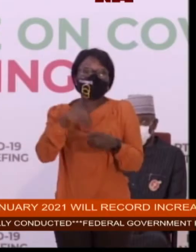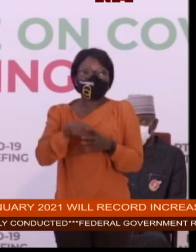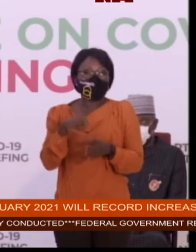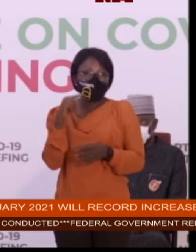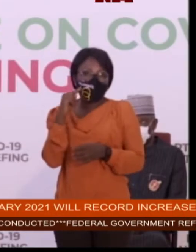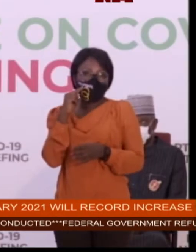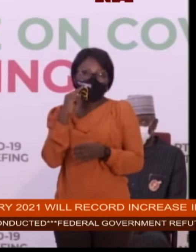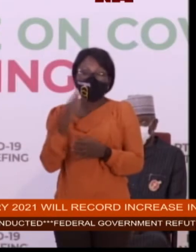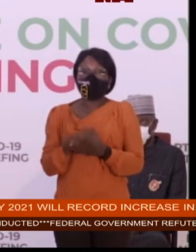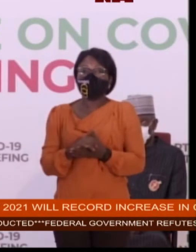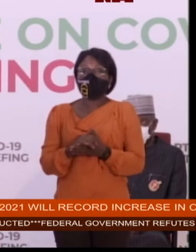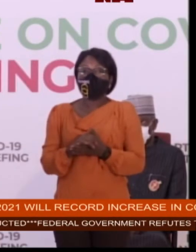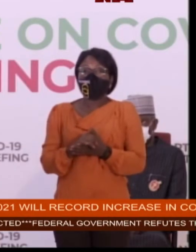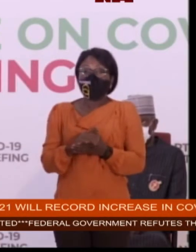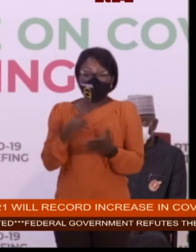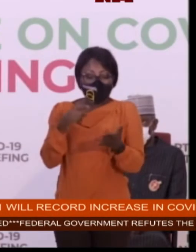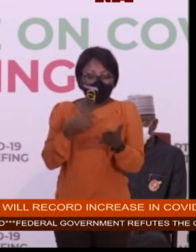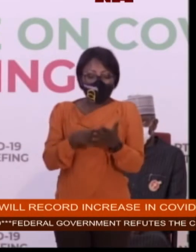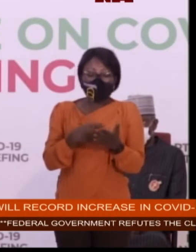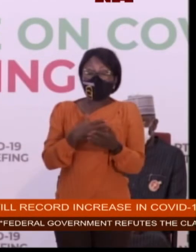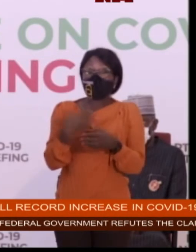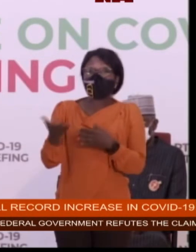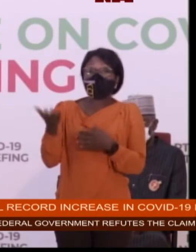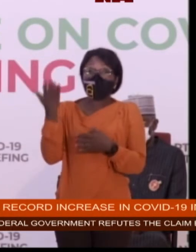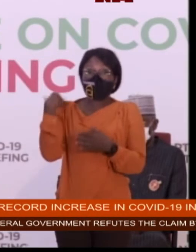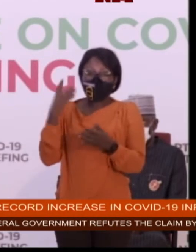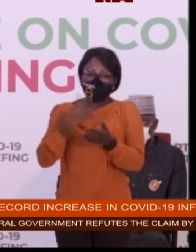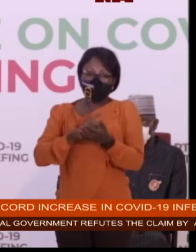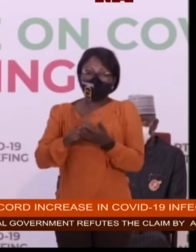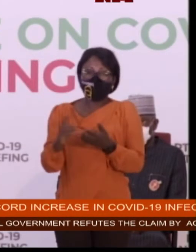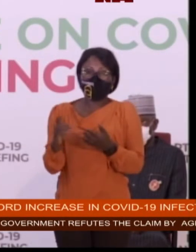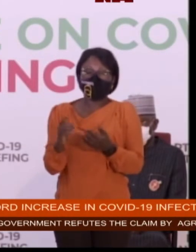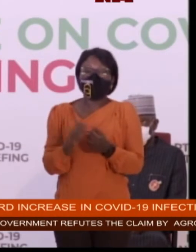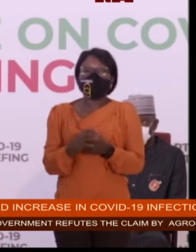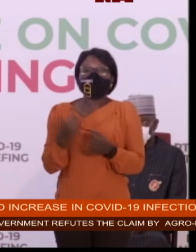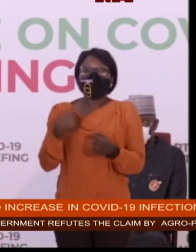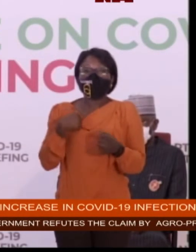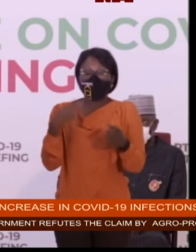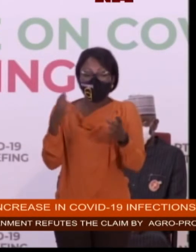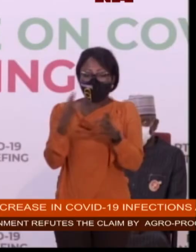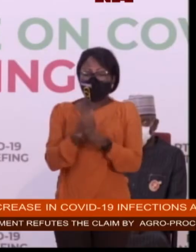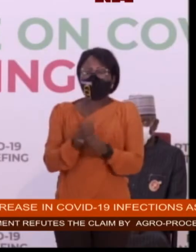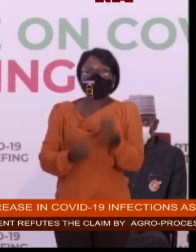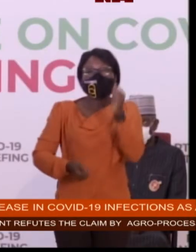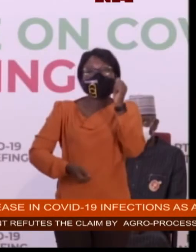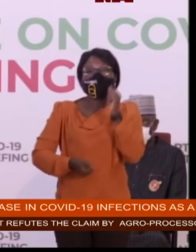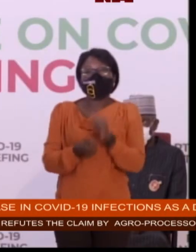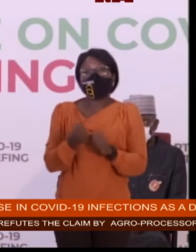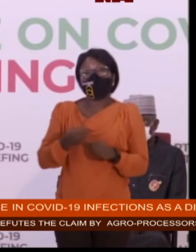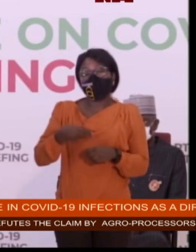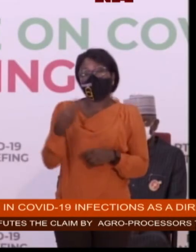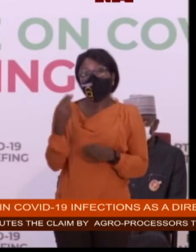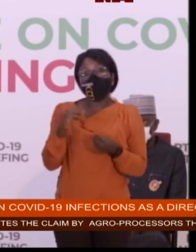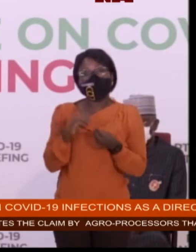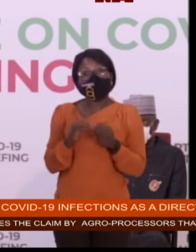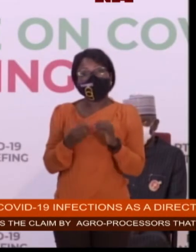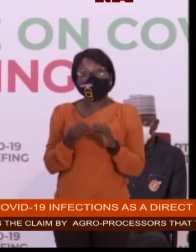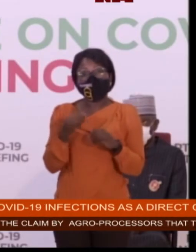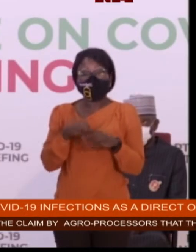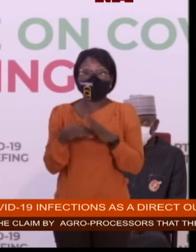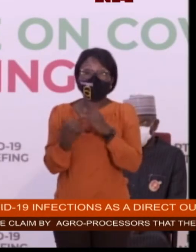babba. Wannan kididdigan ya nuna ba kawai kuma dattawa ba, har